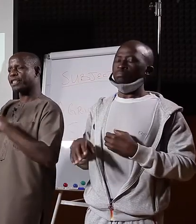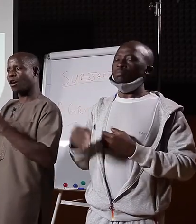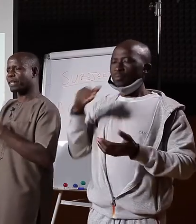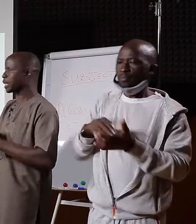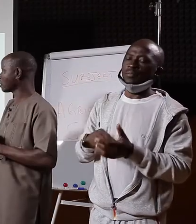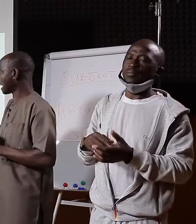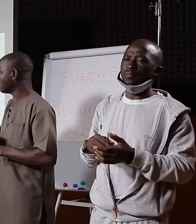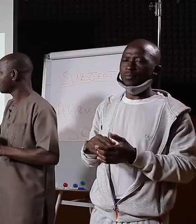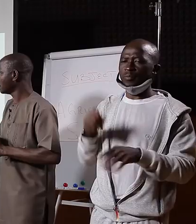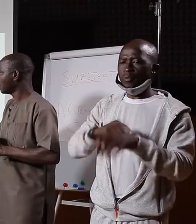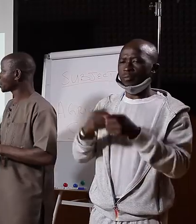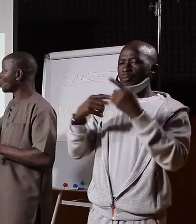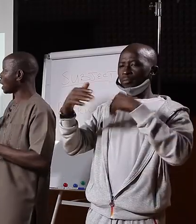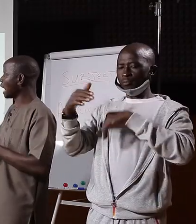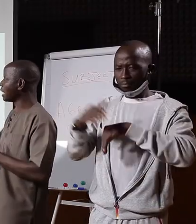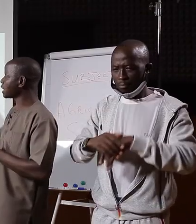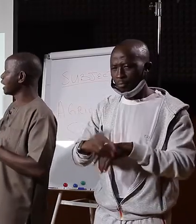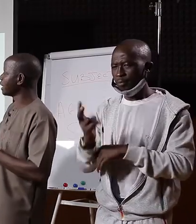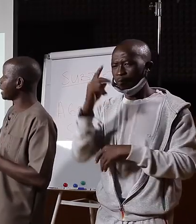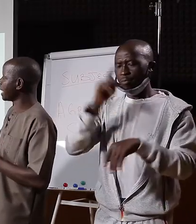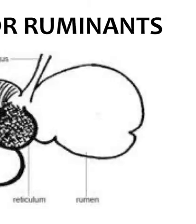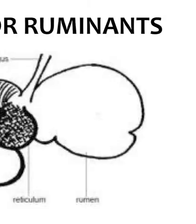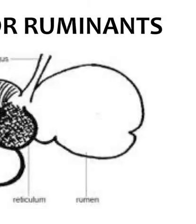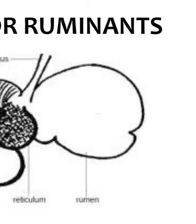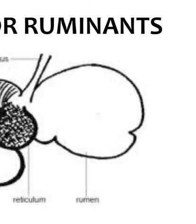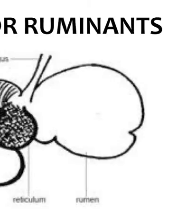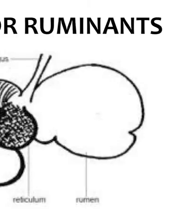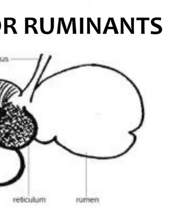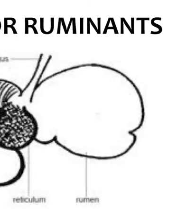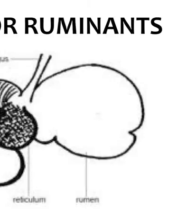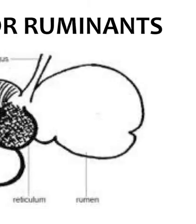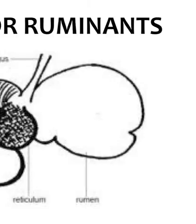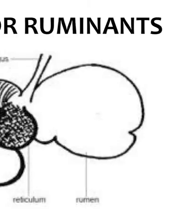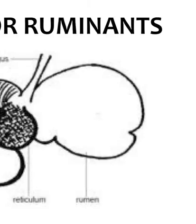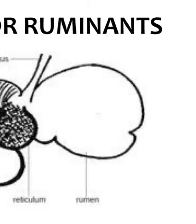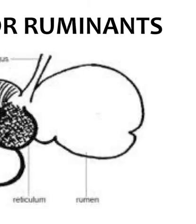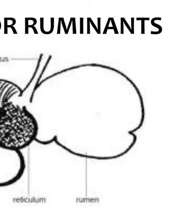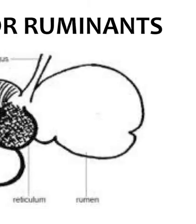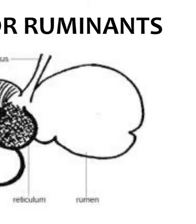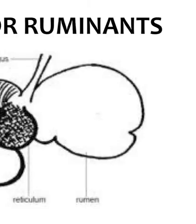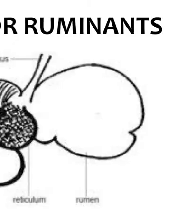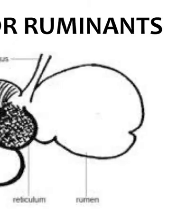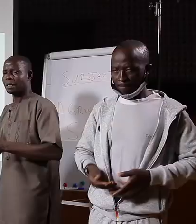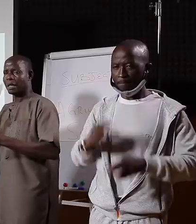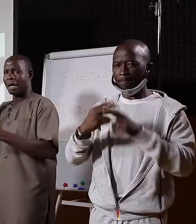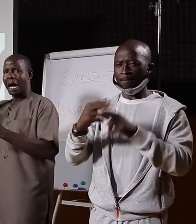the feet come the second time, it will land in the omasum. At the